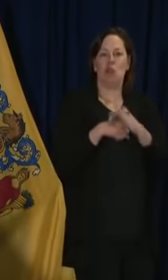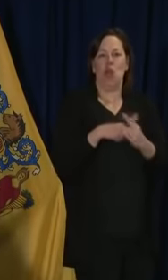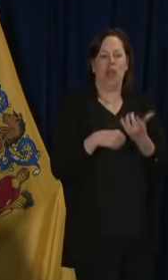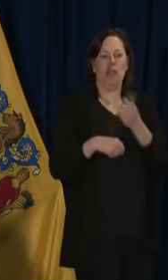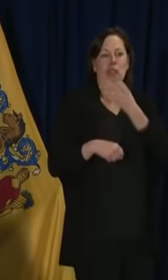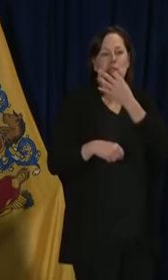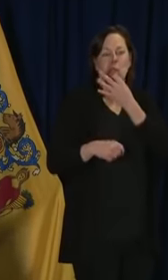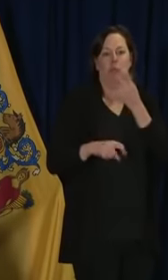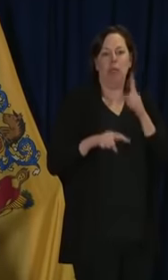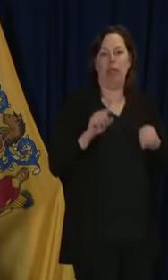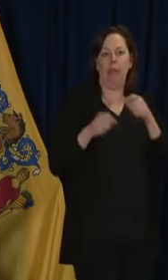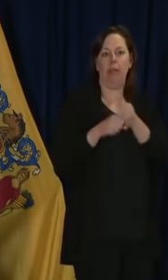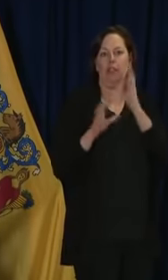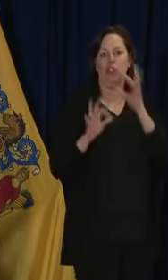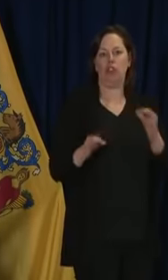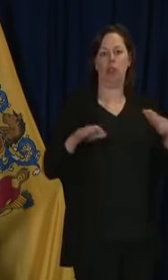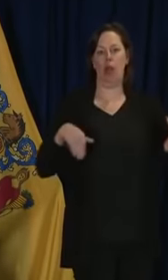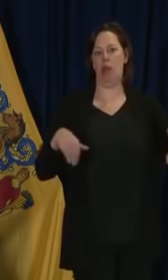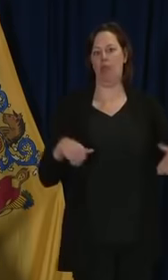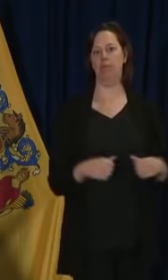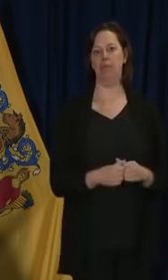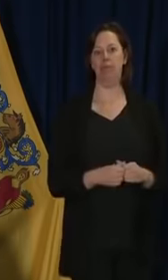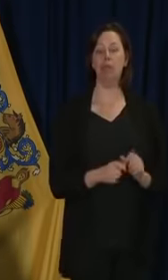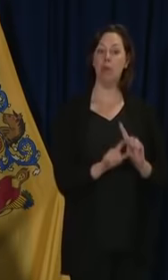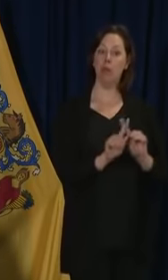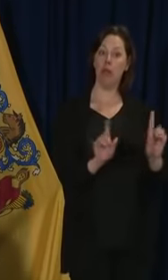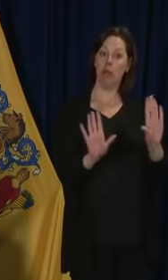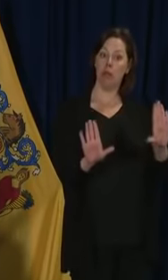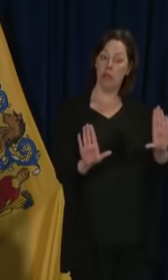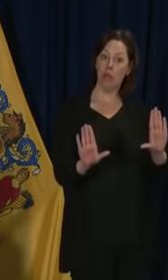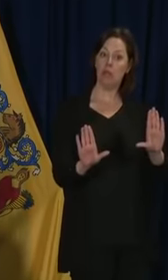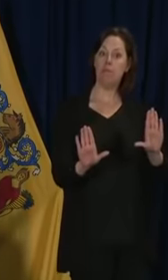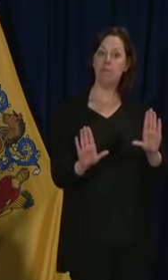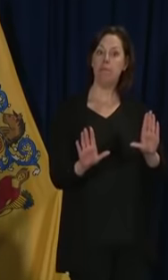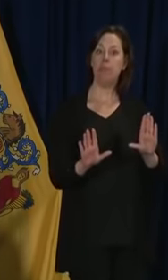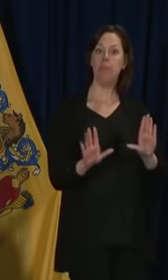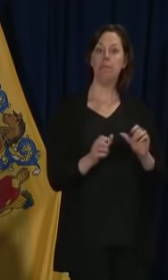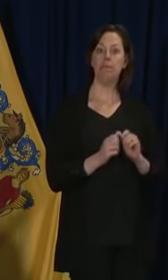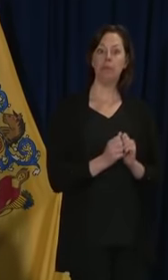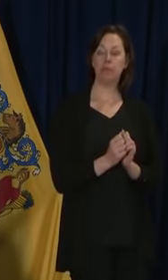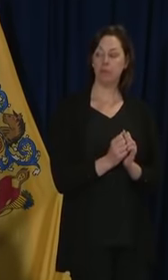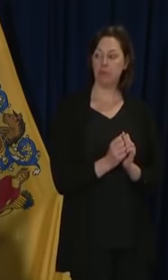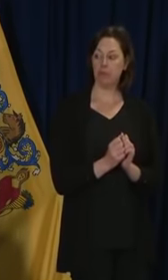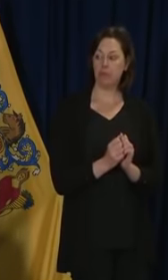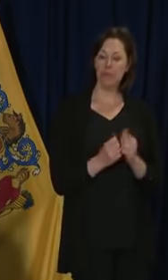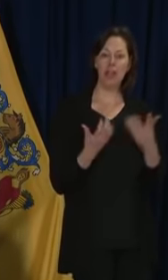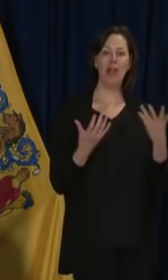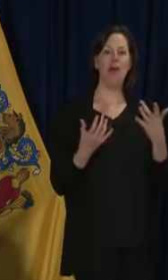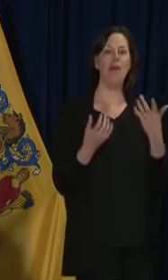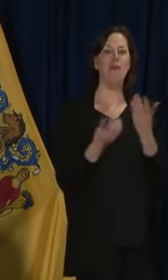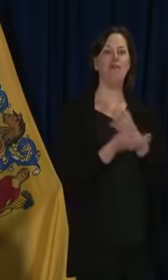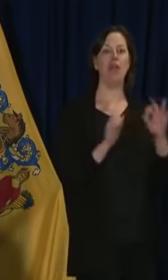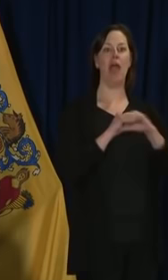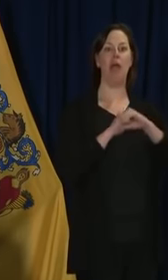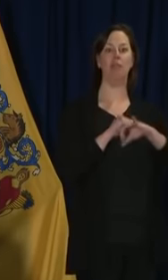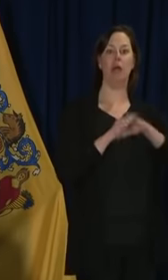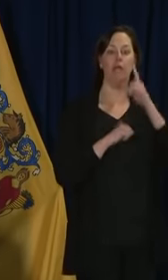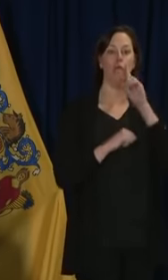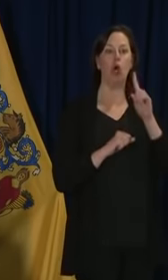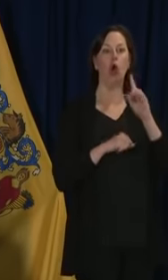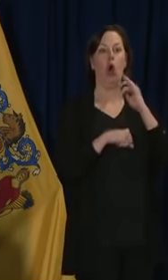haven't gotten the recommendations yet. But it does give me a chance to give a free commercial for early